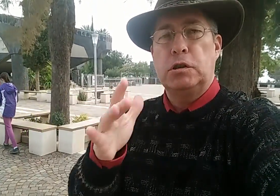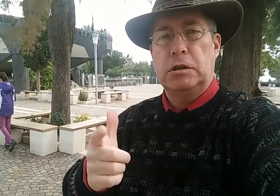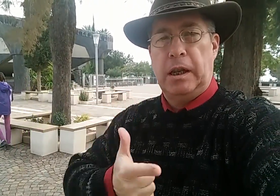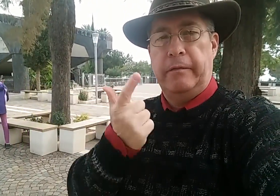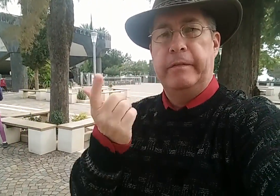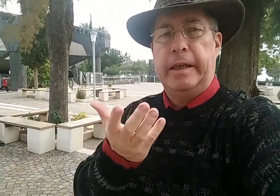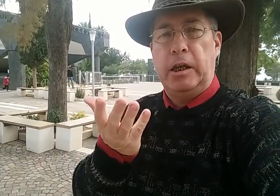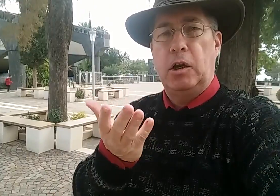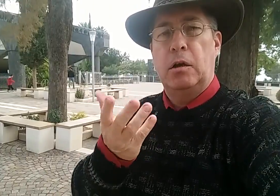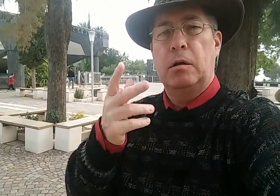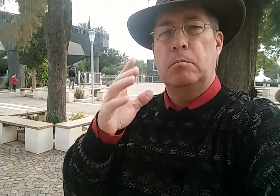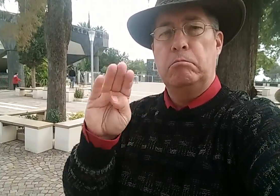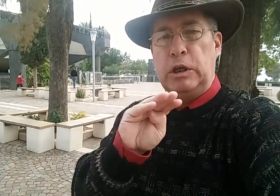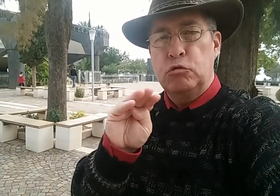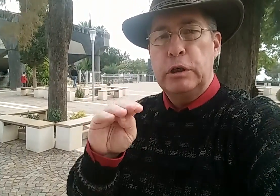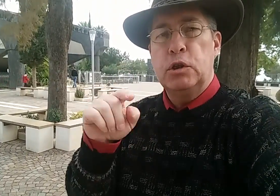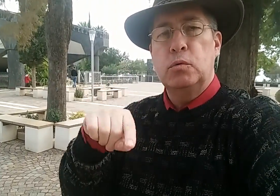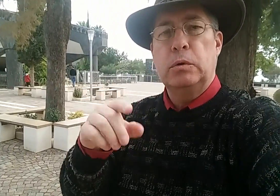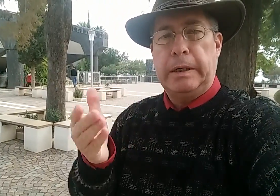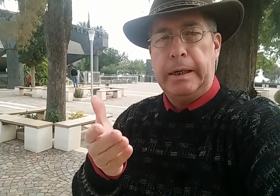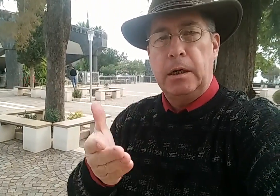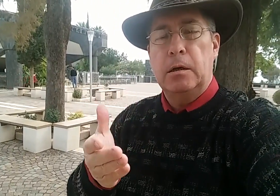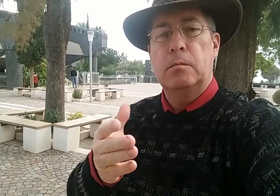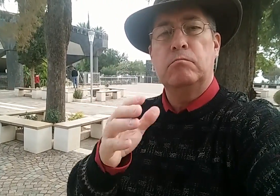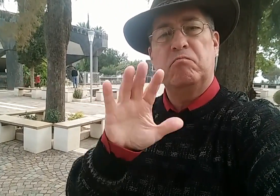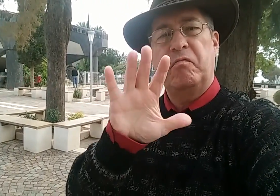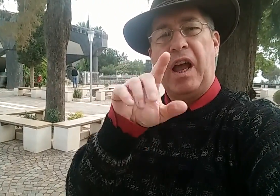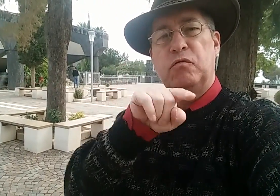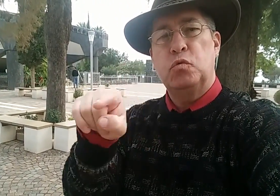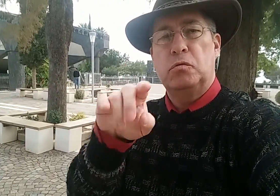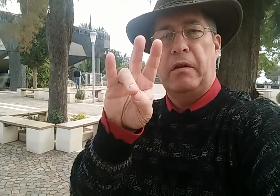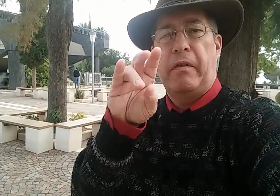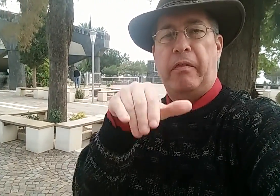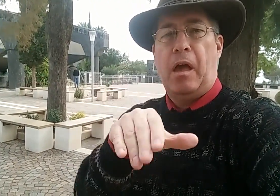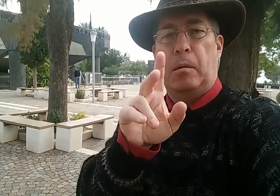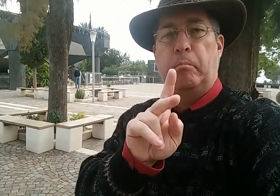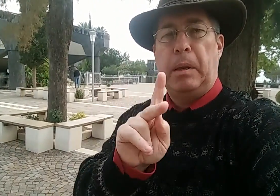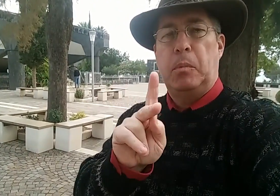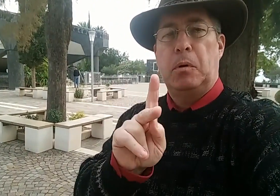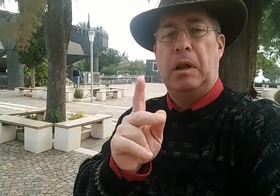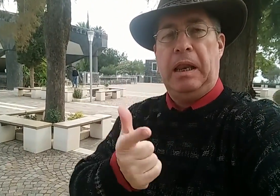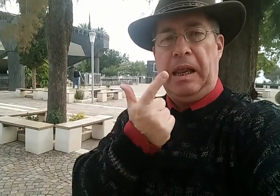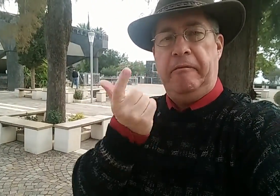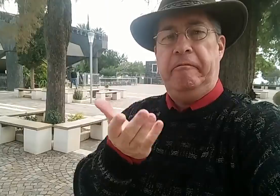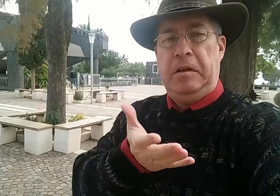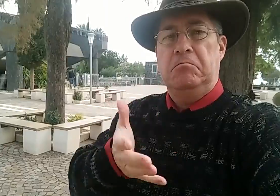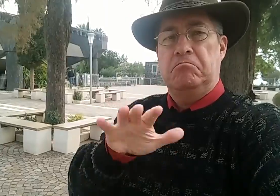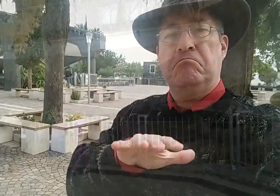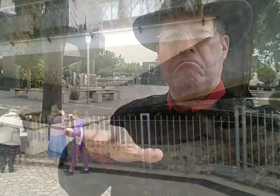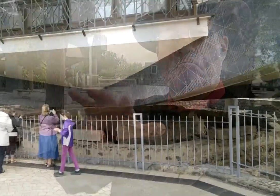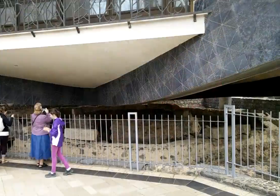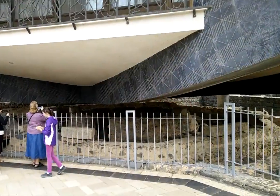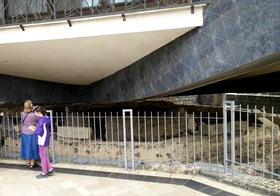time that Jesus lived here. He did his ministry in this city. So 5,000 to 7,000 people here living in this